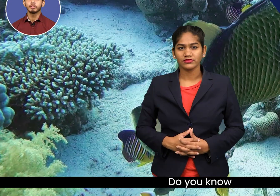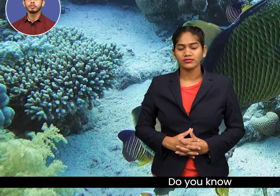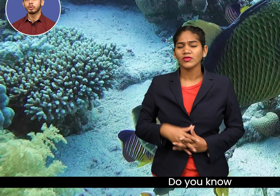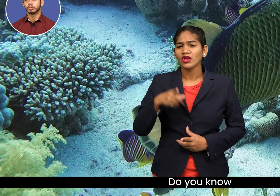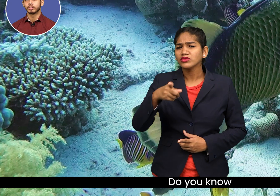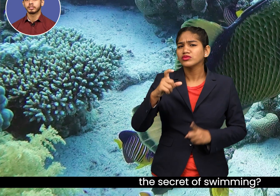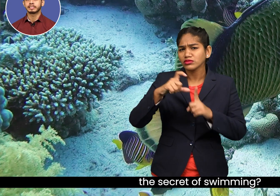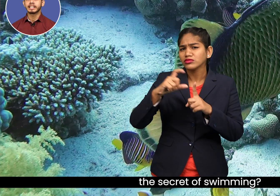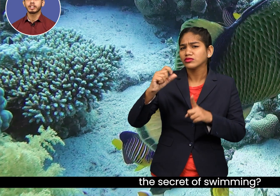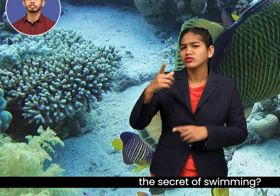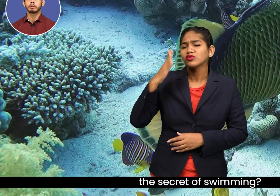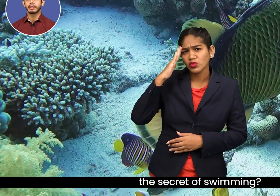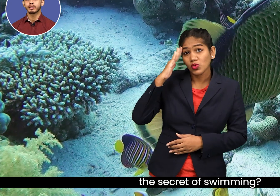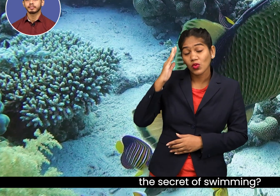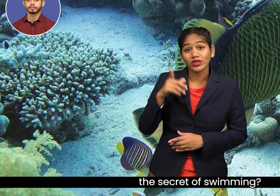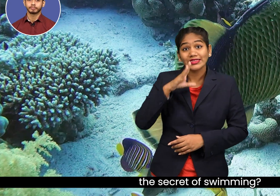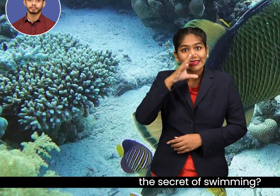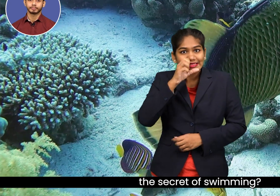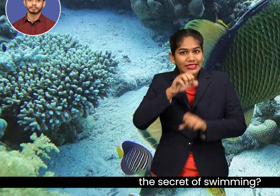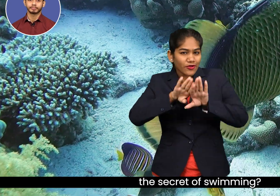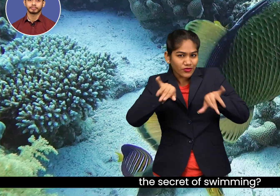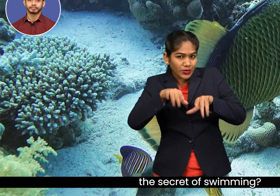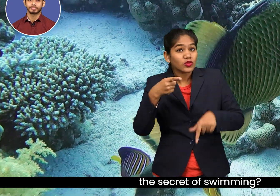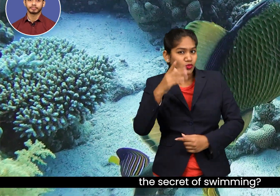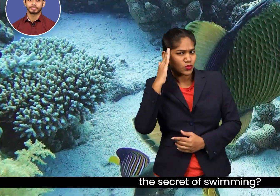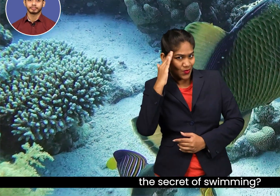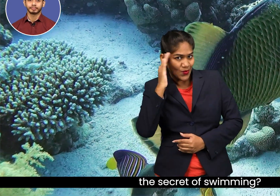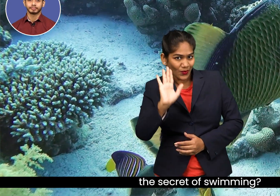Do you know the secret of swimming?